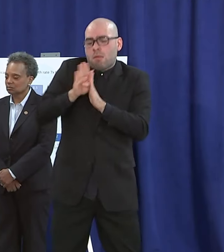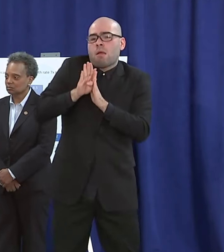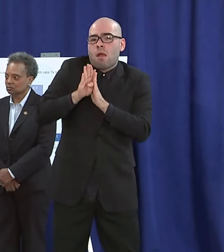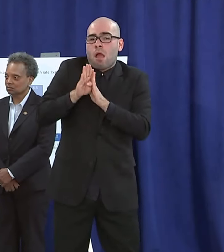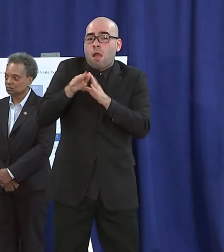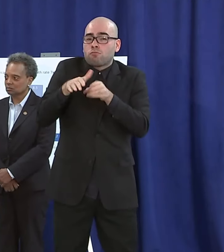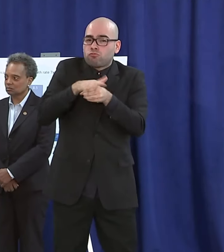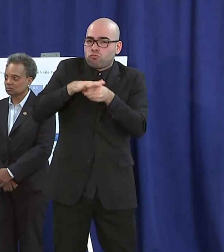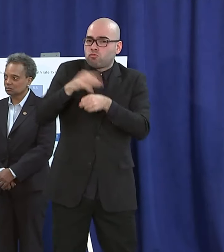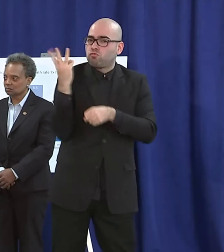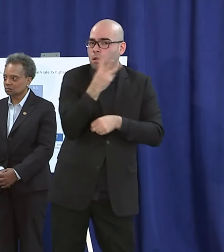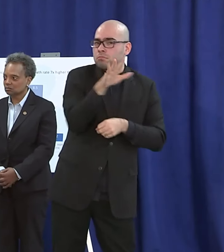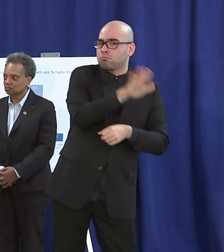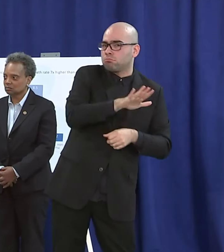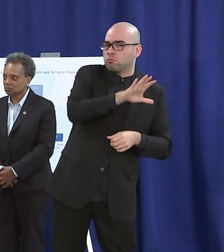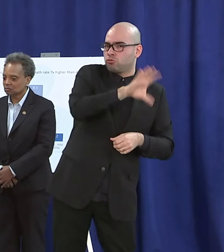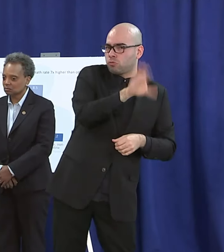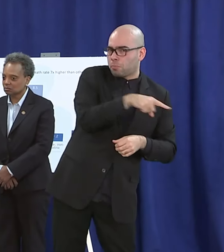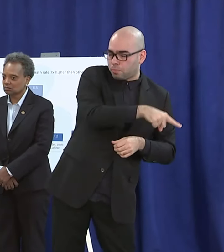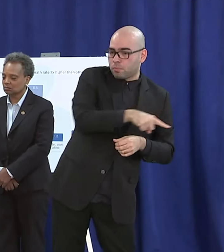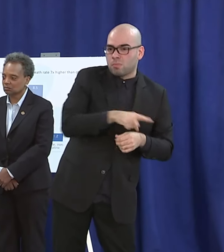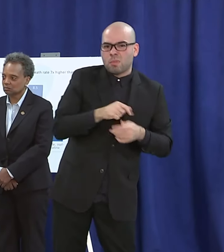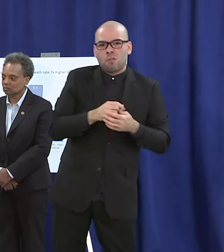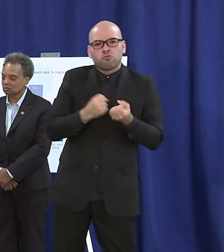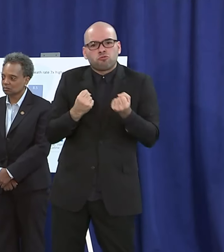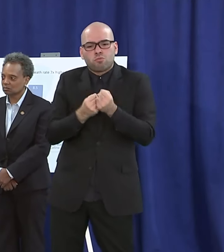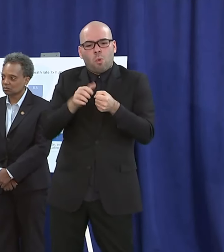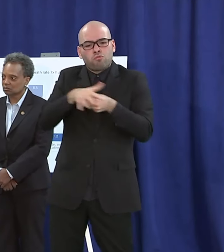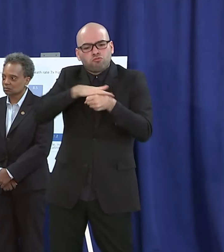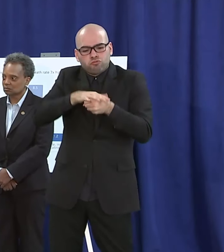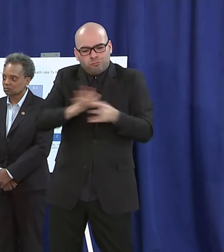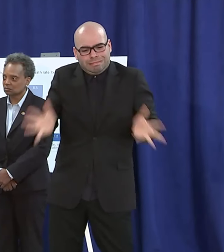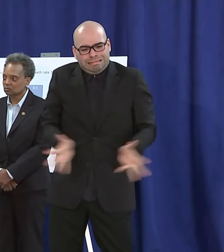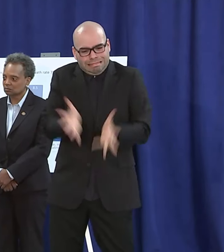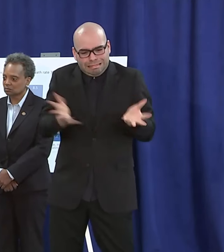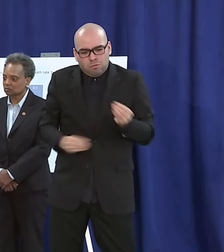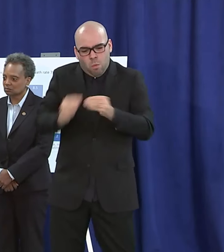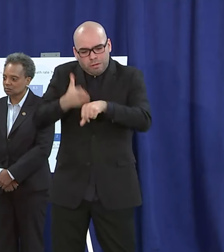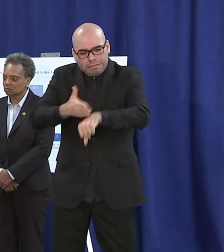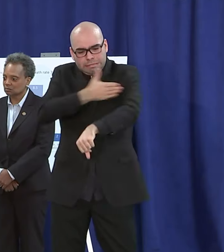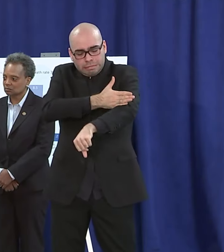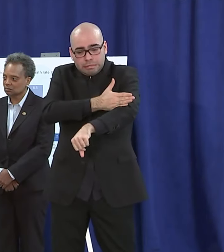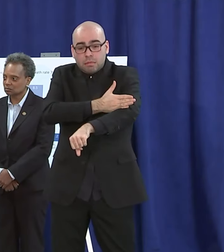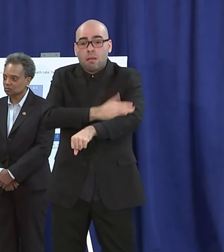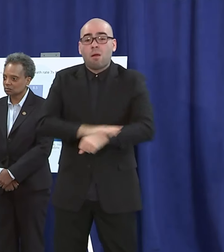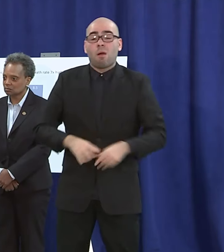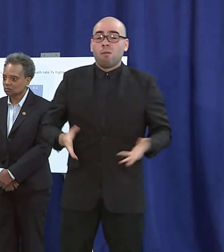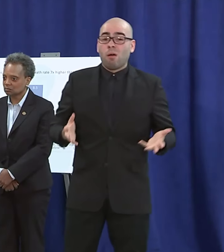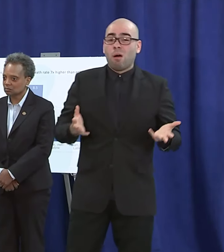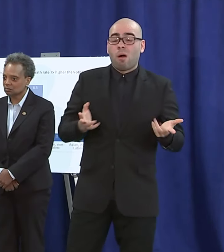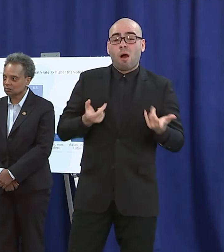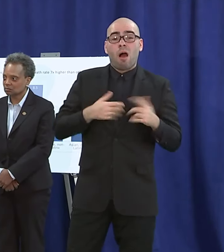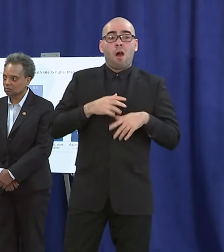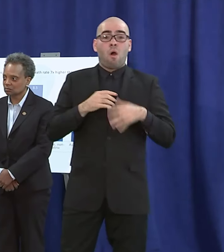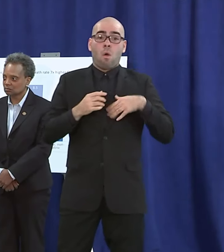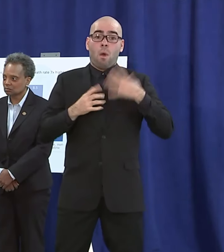healthy and vibrant neighborhoods. Our goal is to decrease the 14-year life expectancy gap between the Loop and